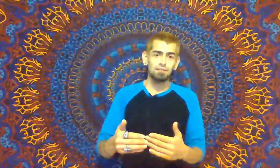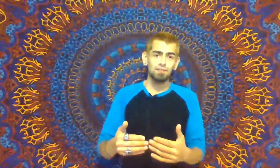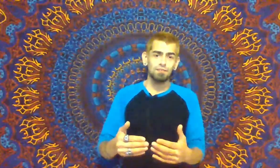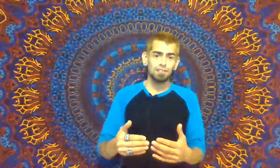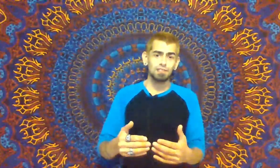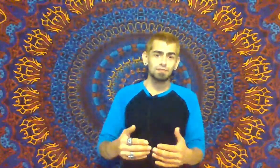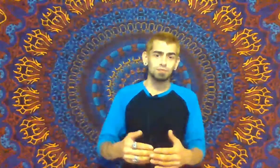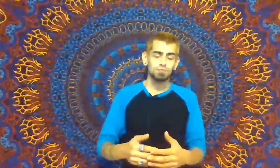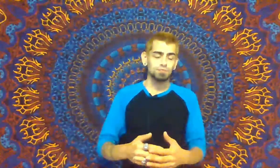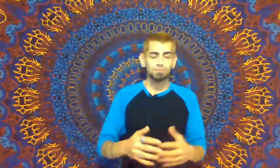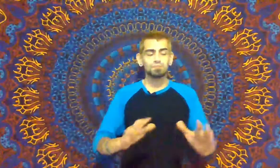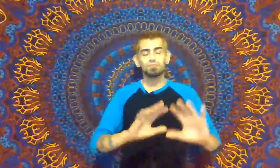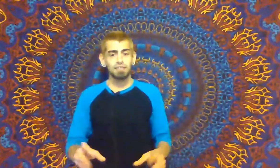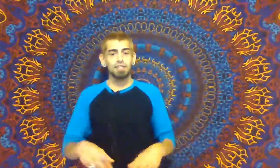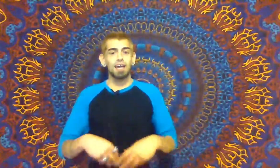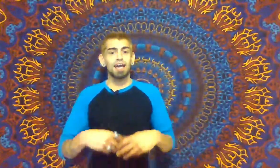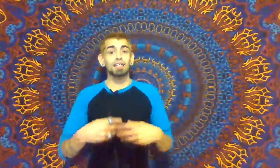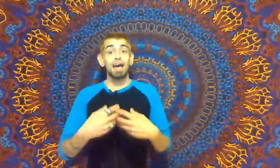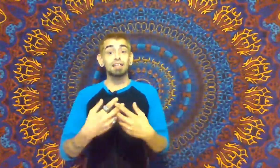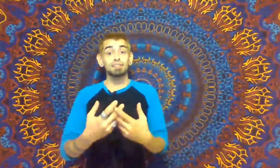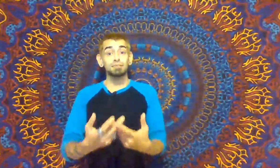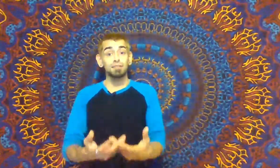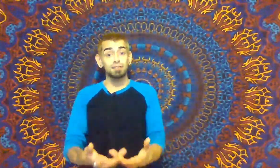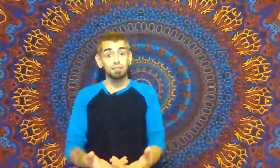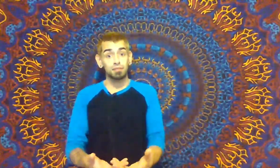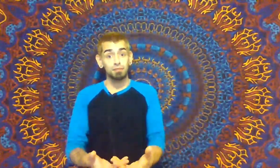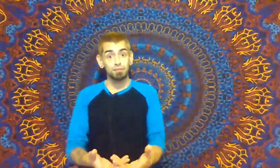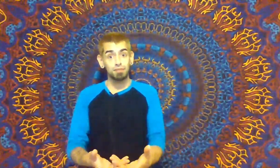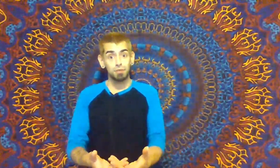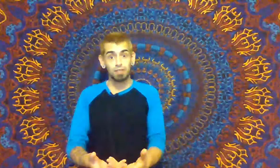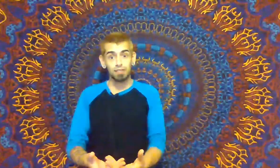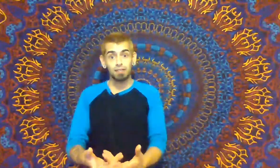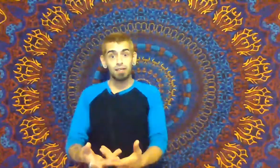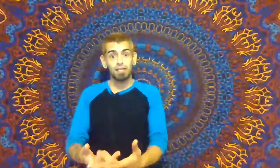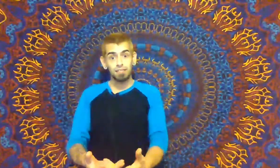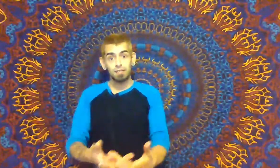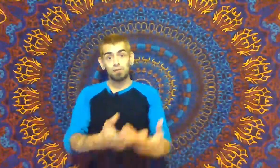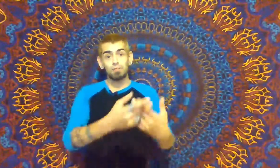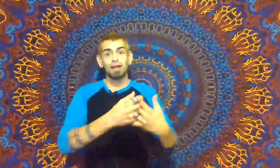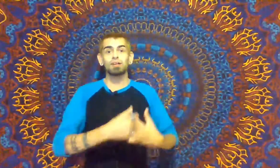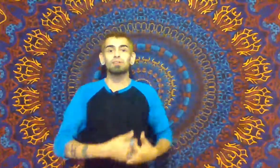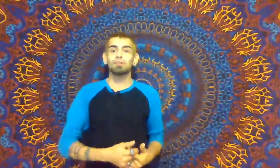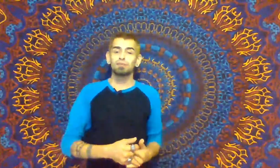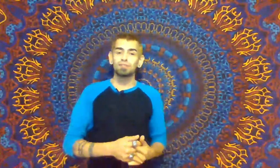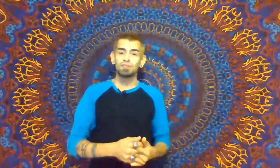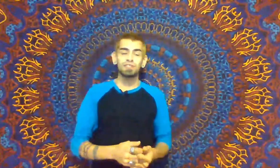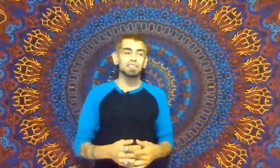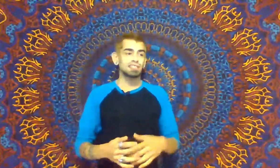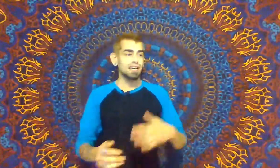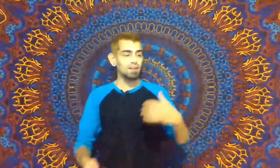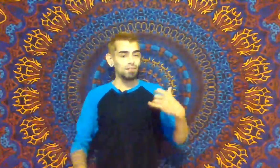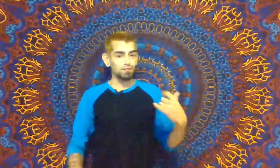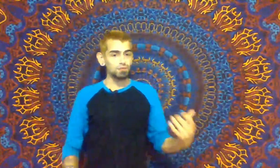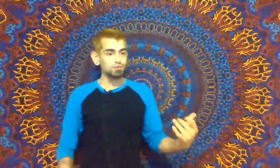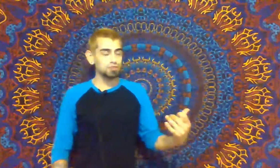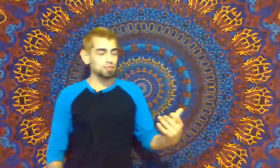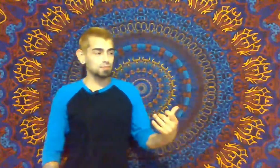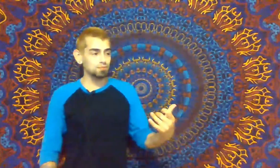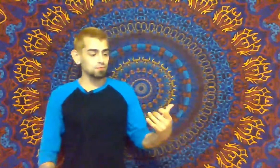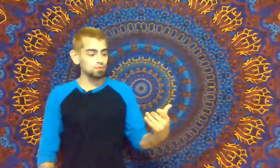the festival. And Alex and Melissa are going to be rejoining Hizzo back on the Losa Vali. They have their cruise ship